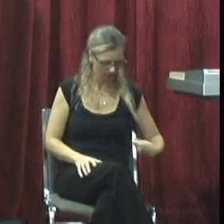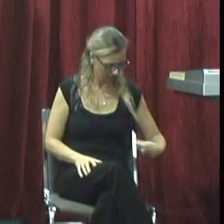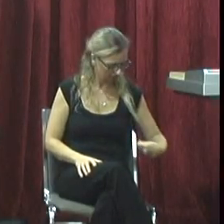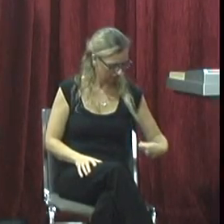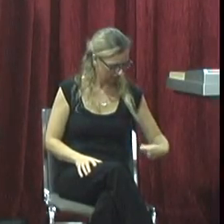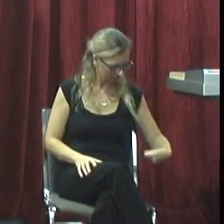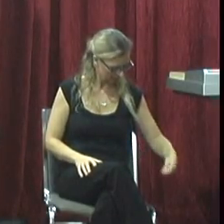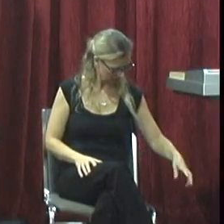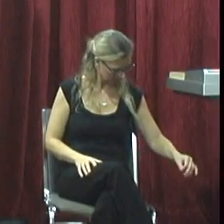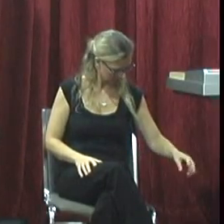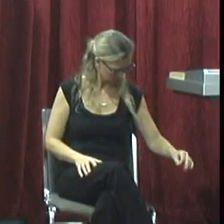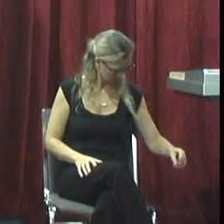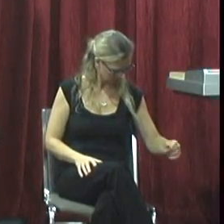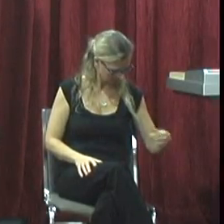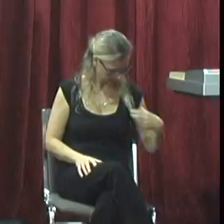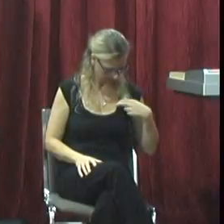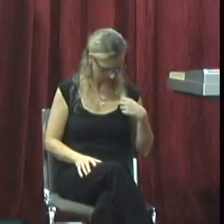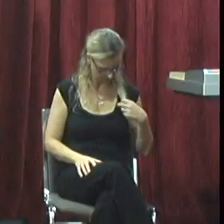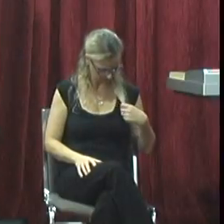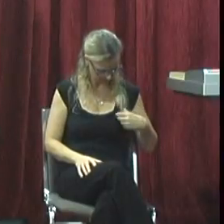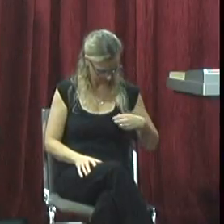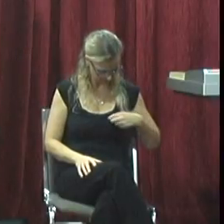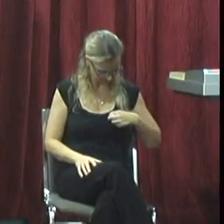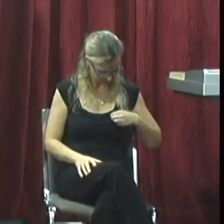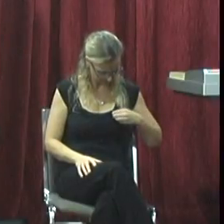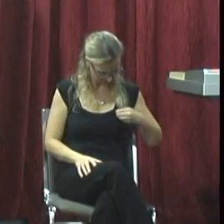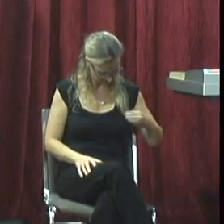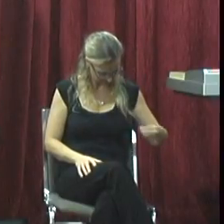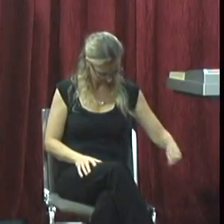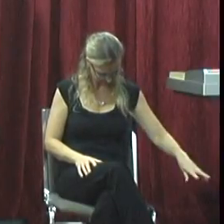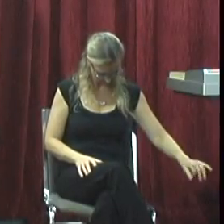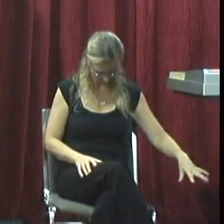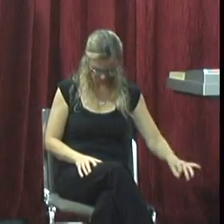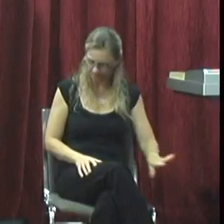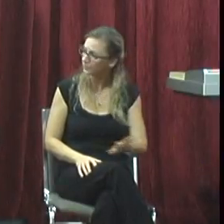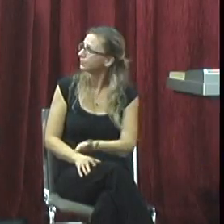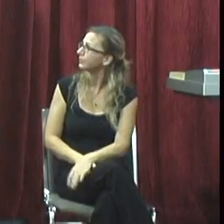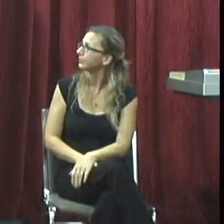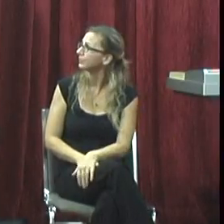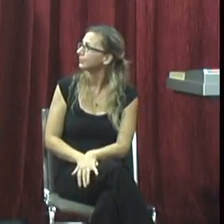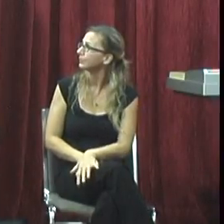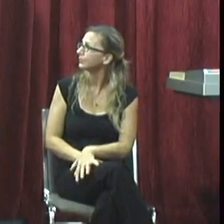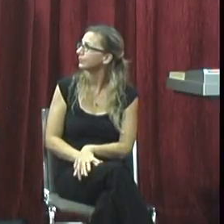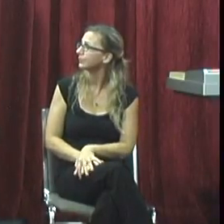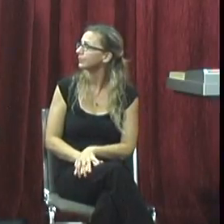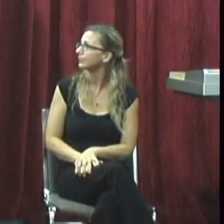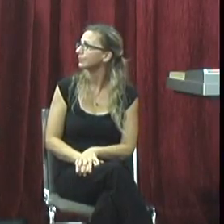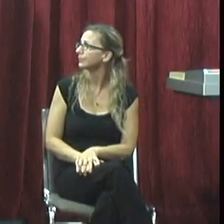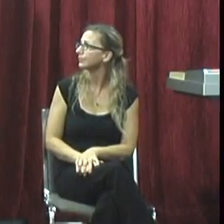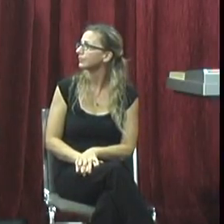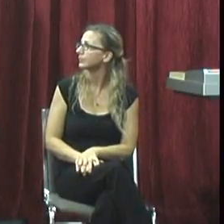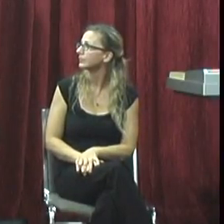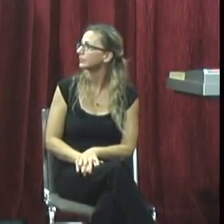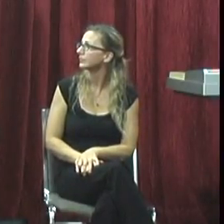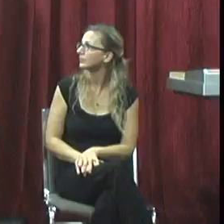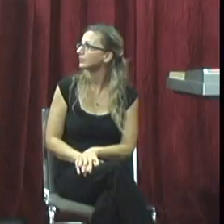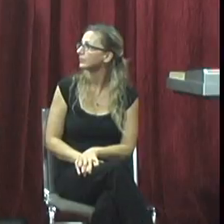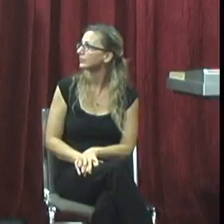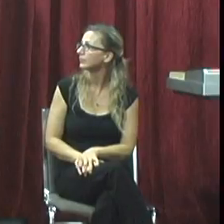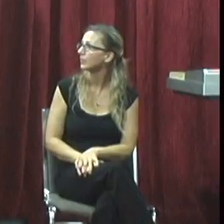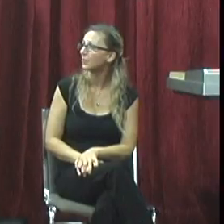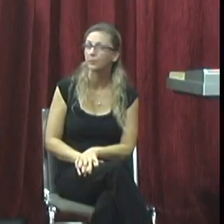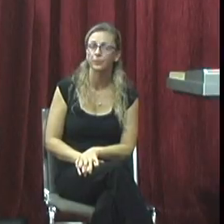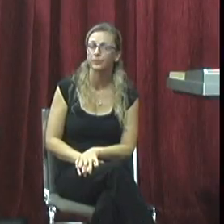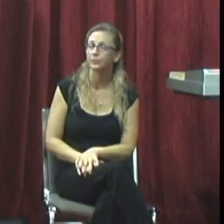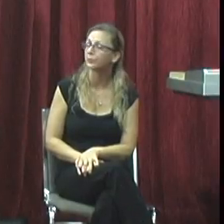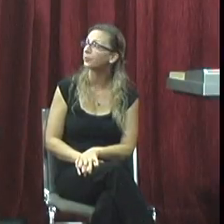whoever loses his life for my sake and the sake of the good news will save it. There's two